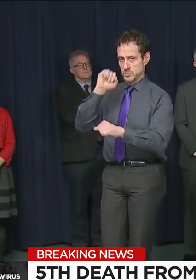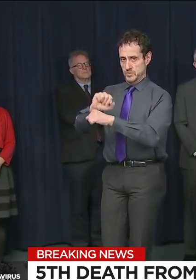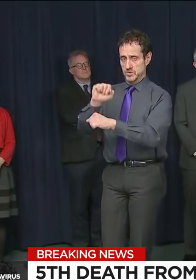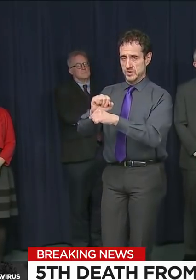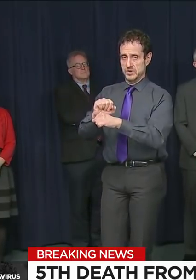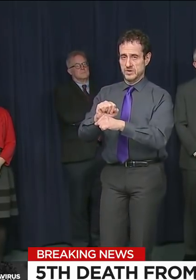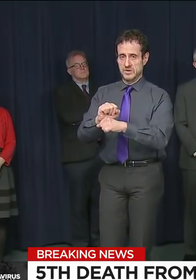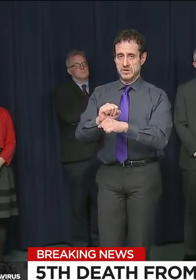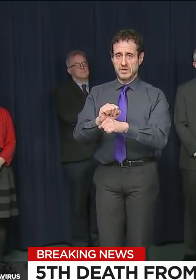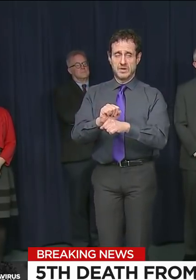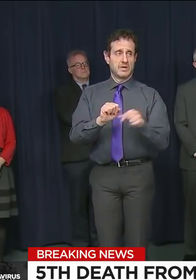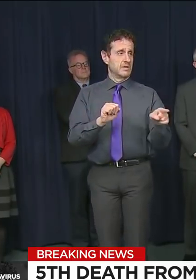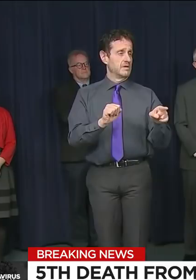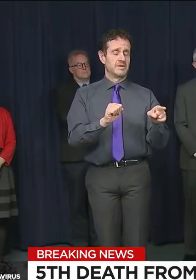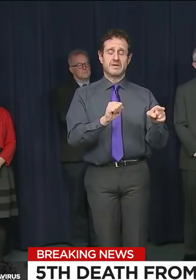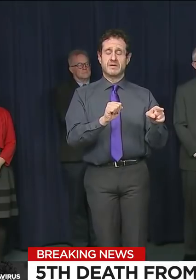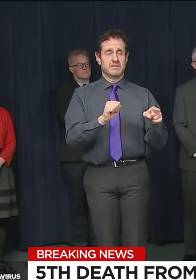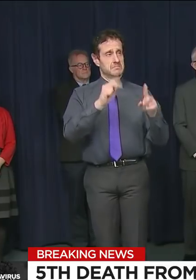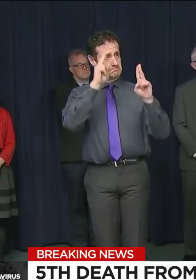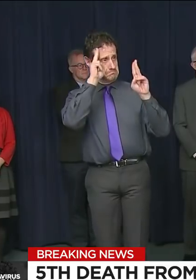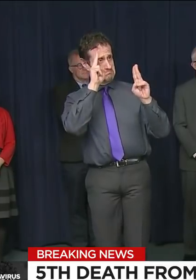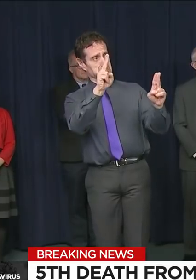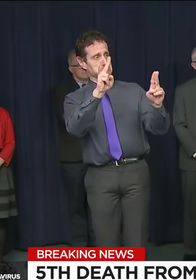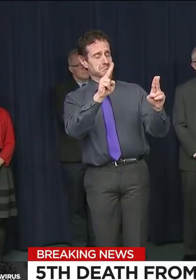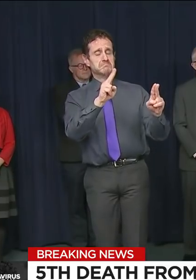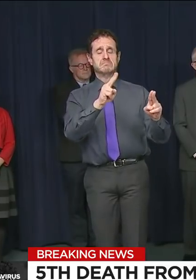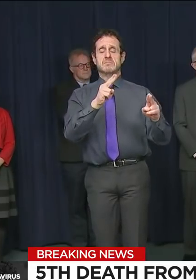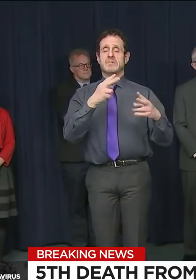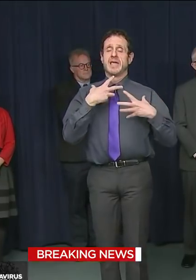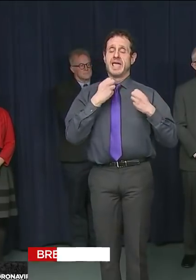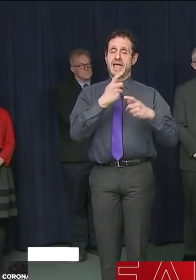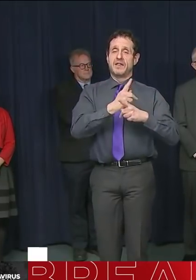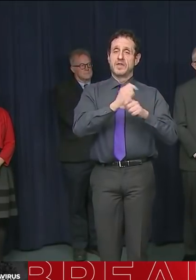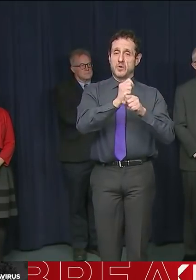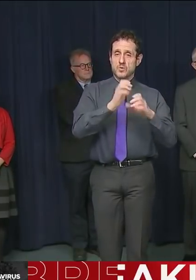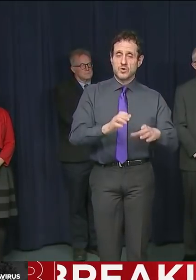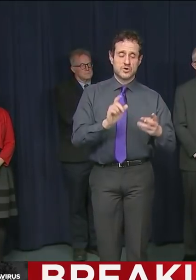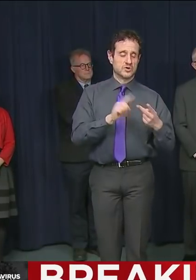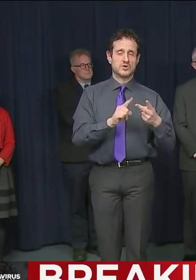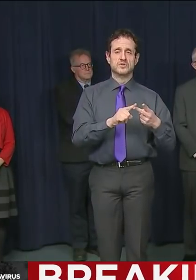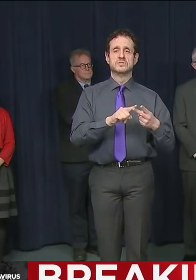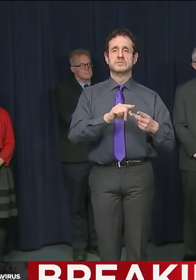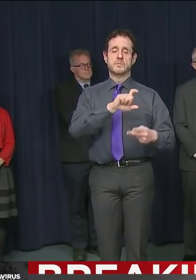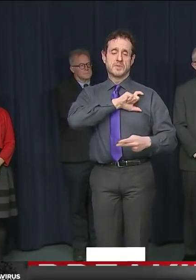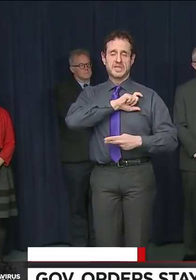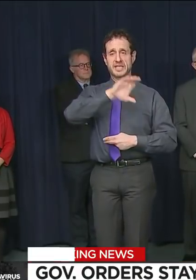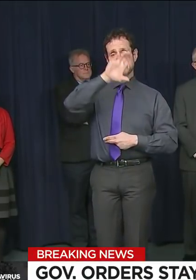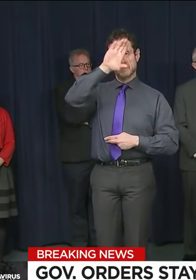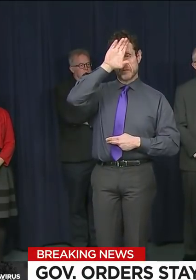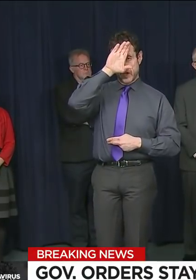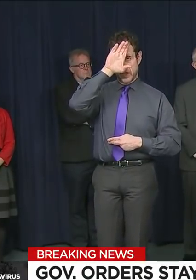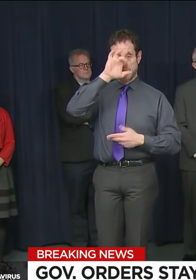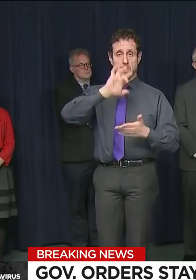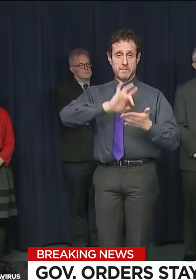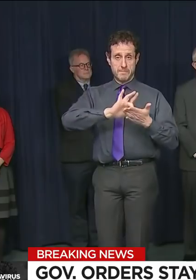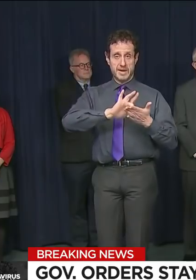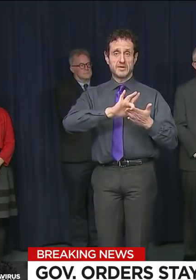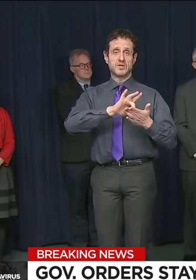our healthcare workers, first responders, law enforcement officers, and the individuals and organizations like the